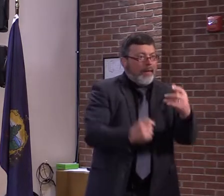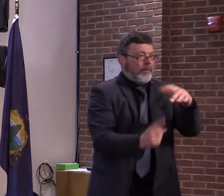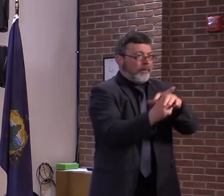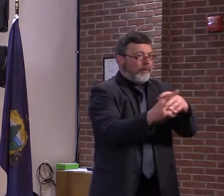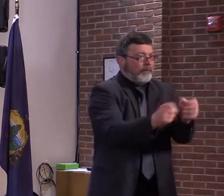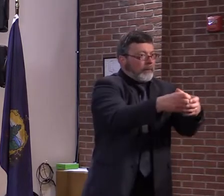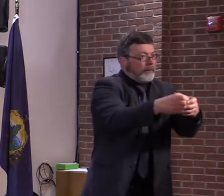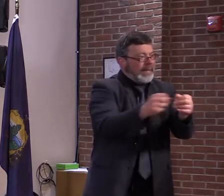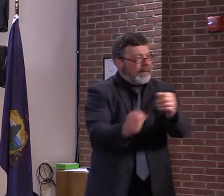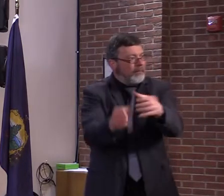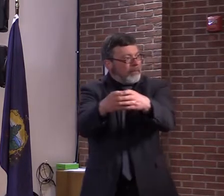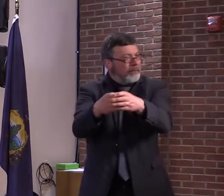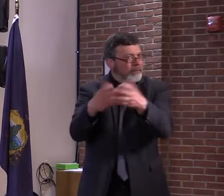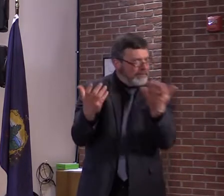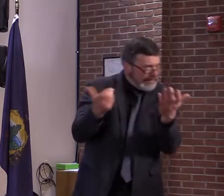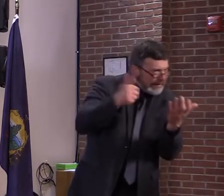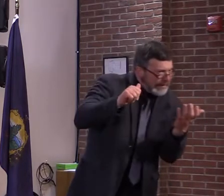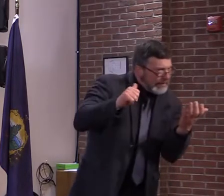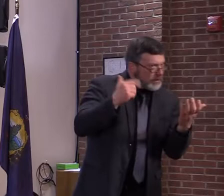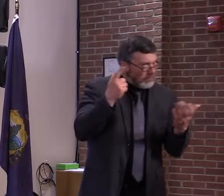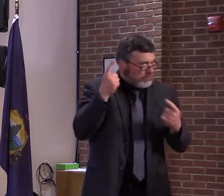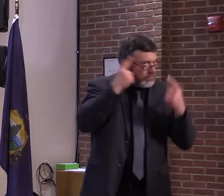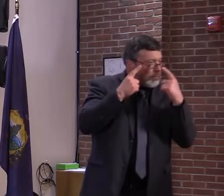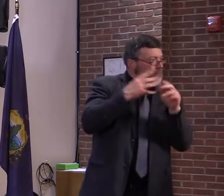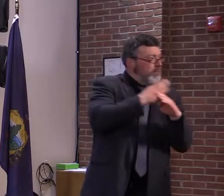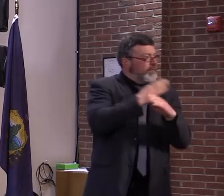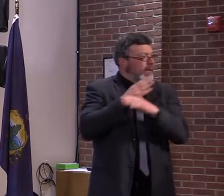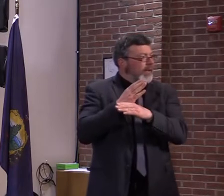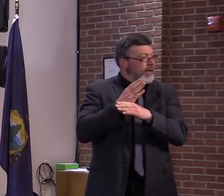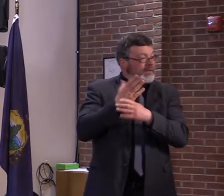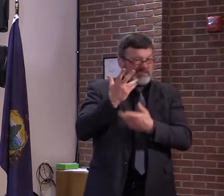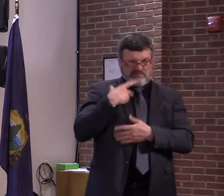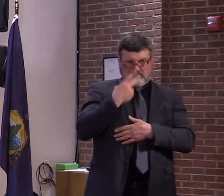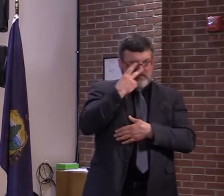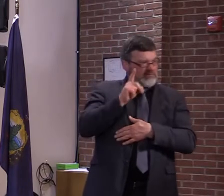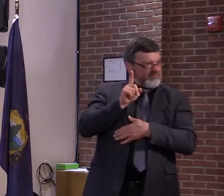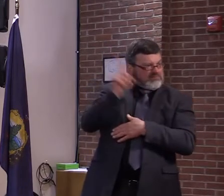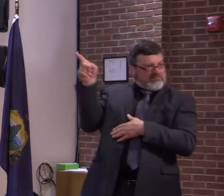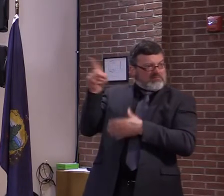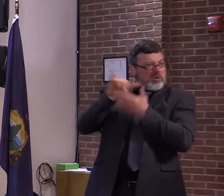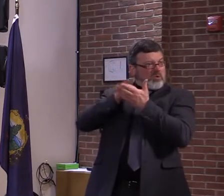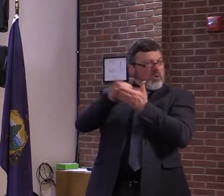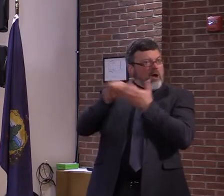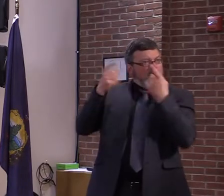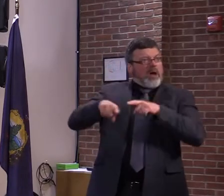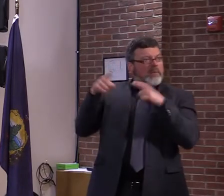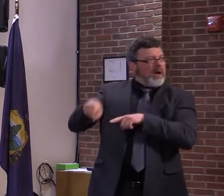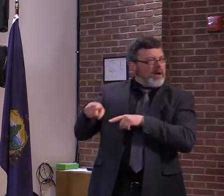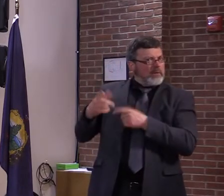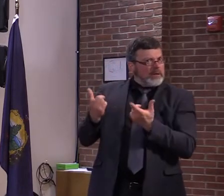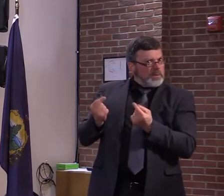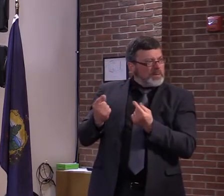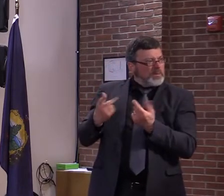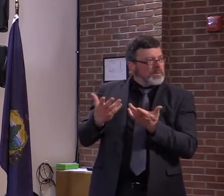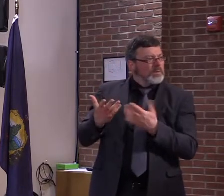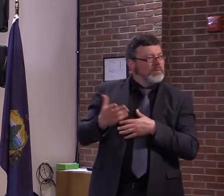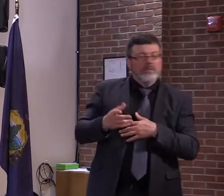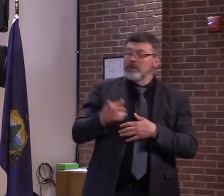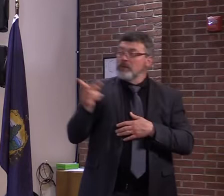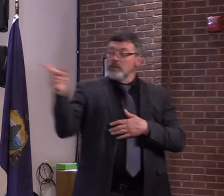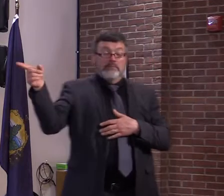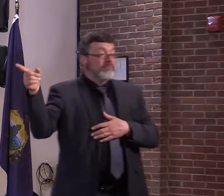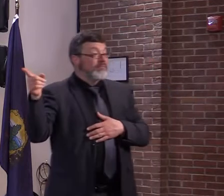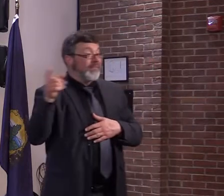we've seen pop up, like in New York City, you could say, or something like that? Yeah, so when clusters form, the best thing that can happen